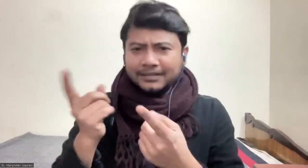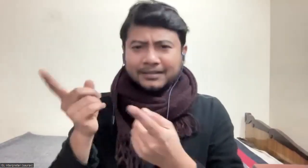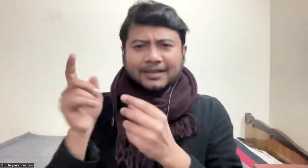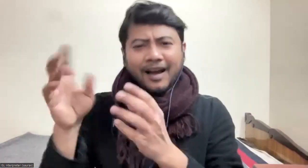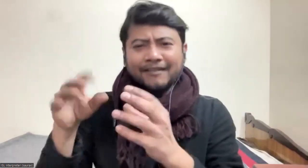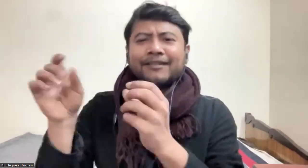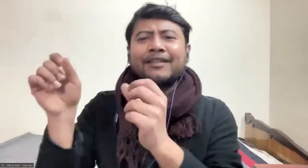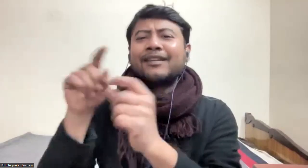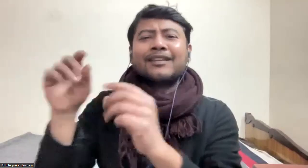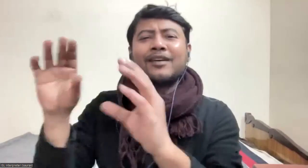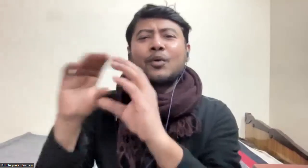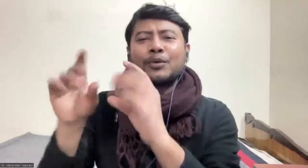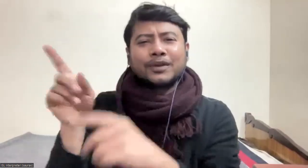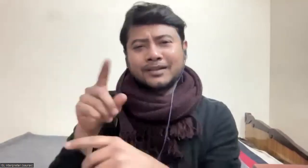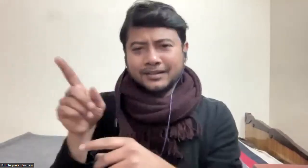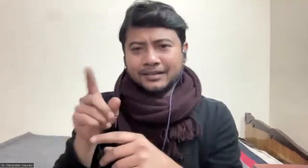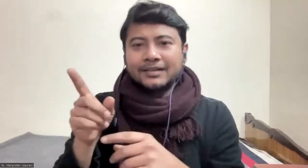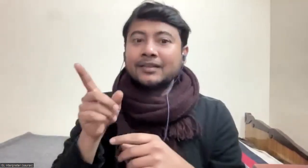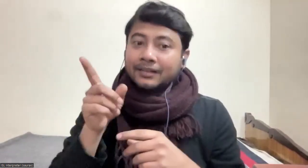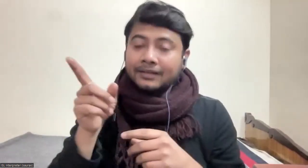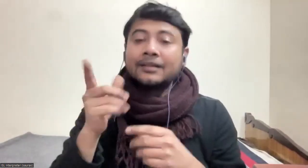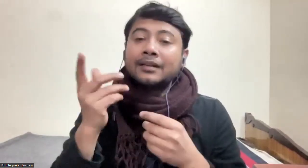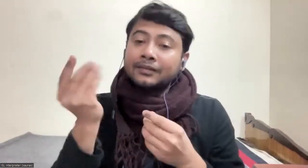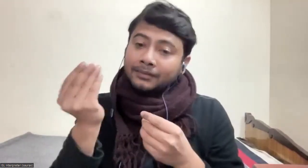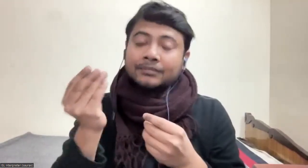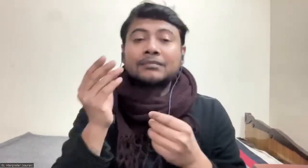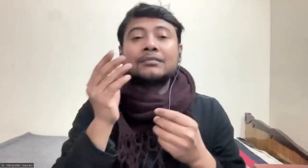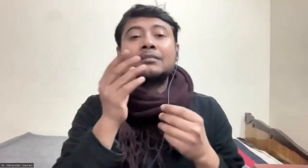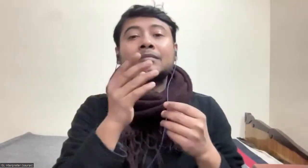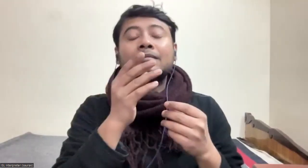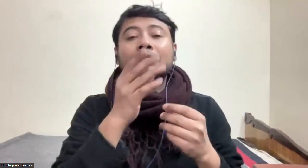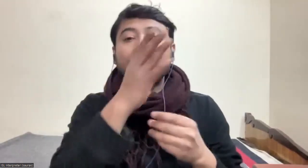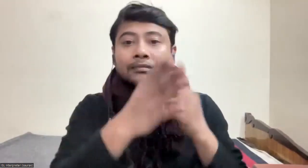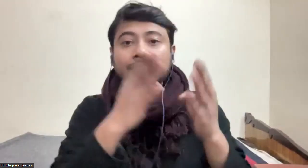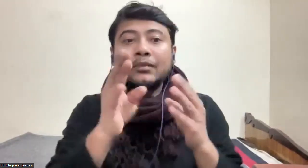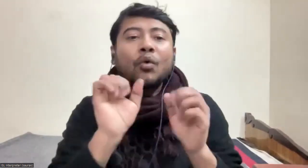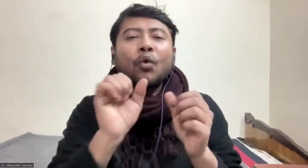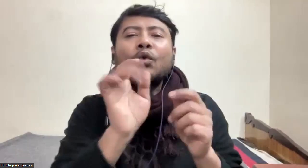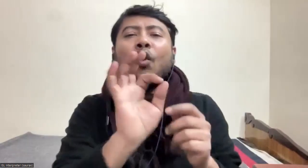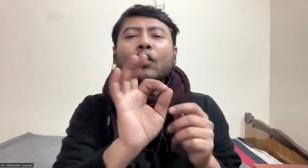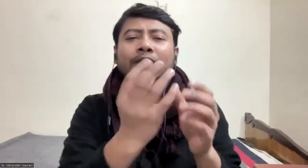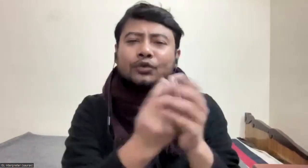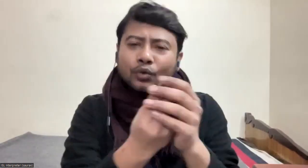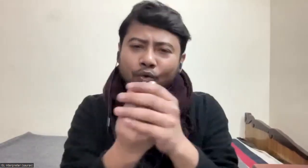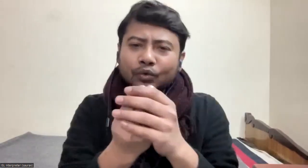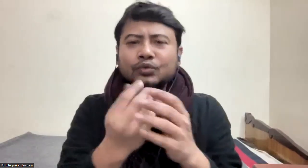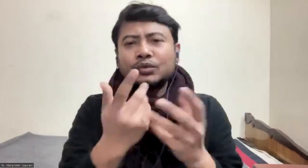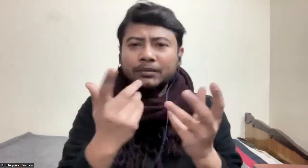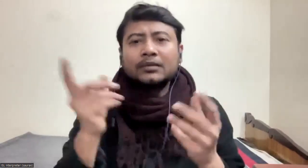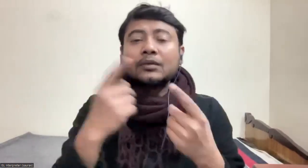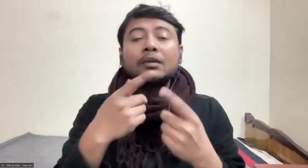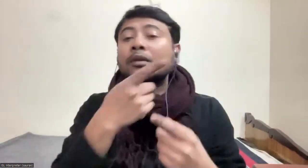speak bad about Krishna, or whom I was saying that how they think that Krishna has no form, Krishna is